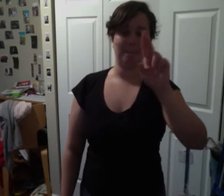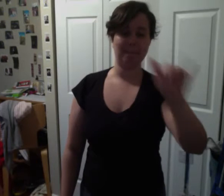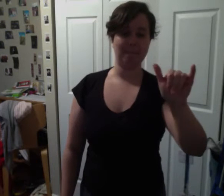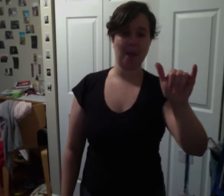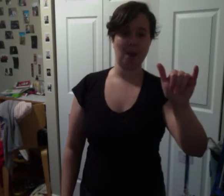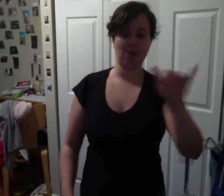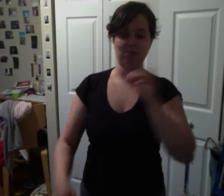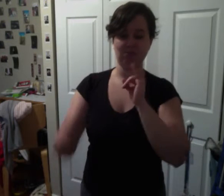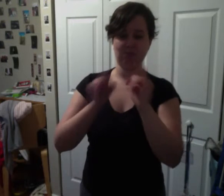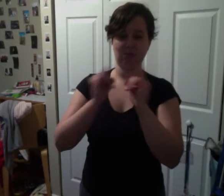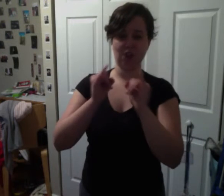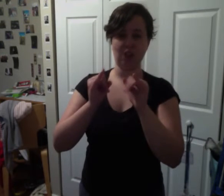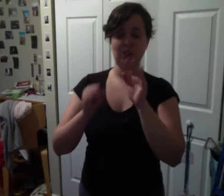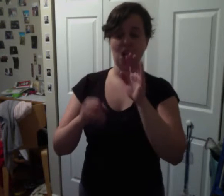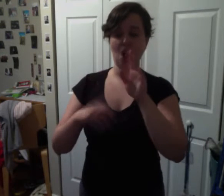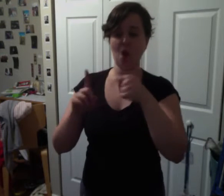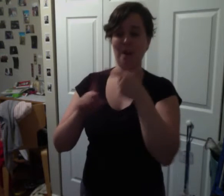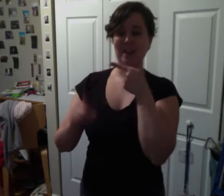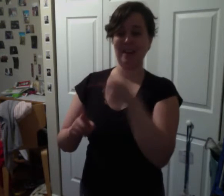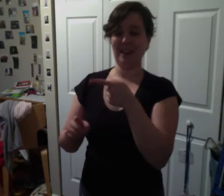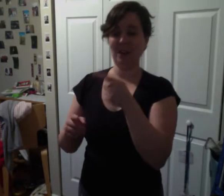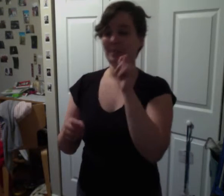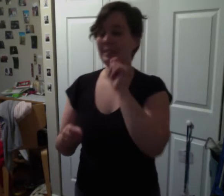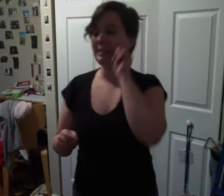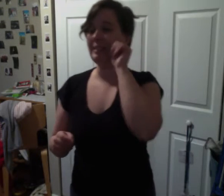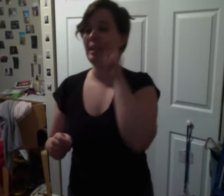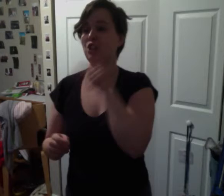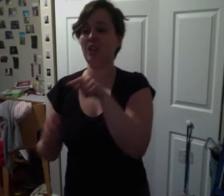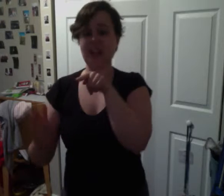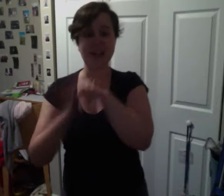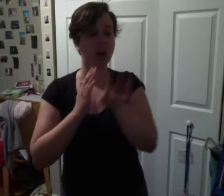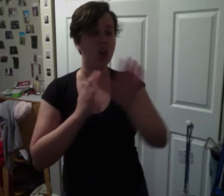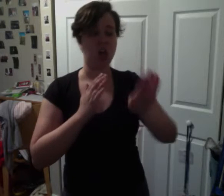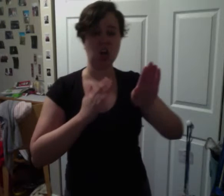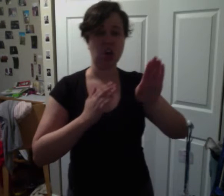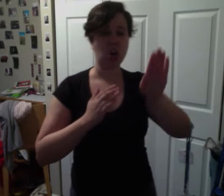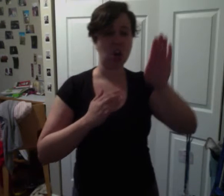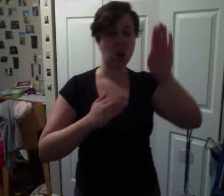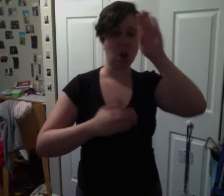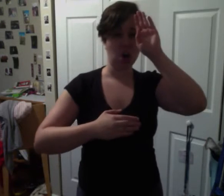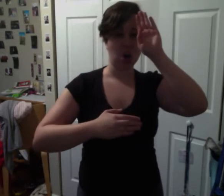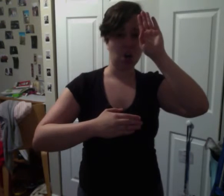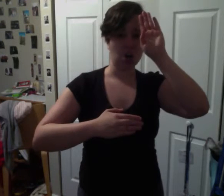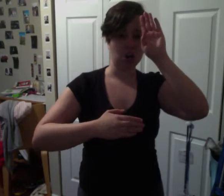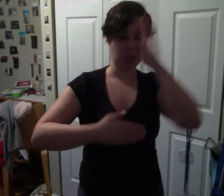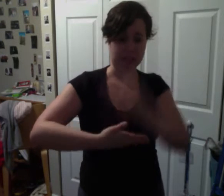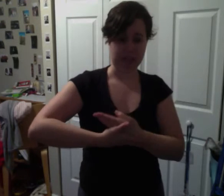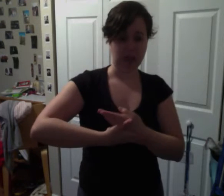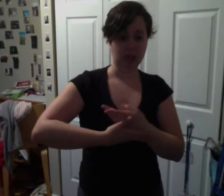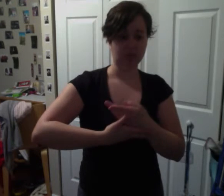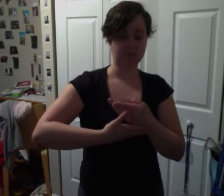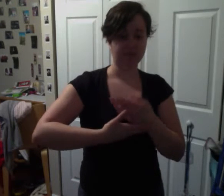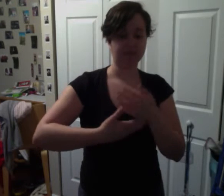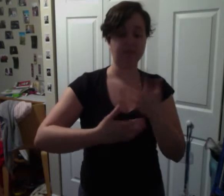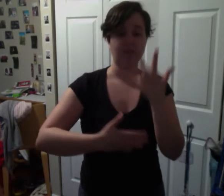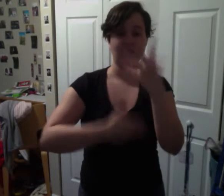Byrd, in a gang fight. A dozen years later, Mary went to prison to meet OShea and find out who this person was who had taken